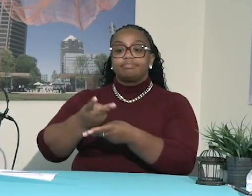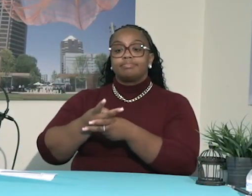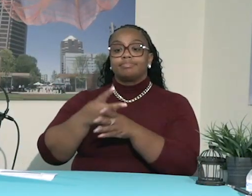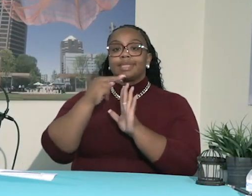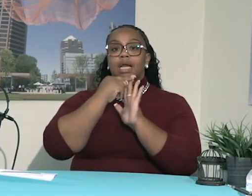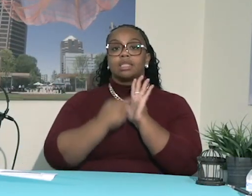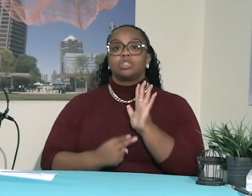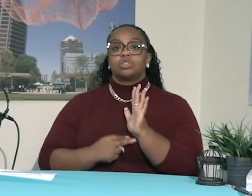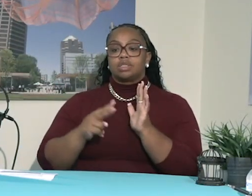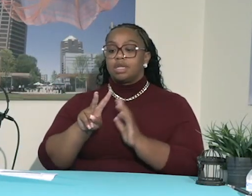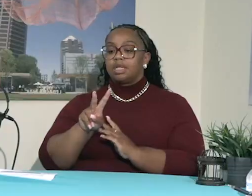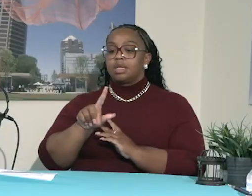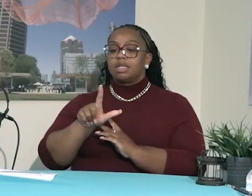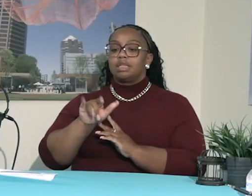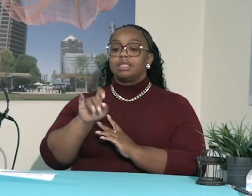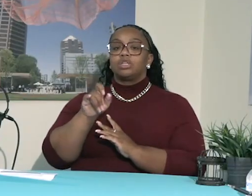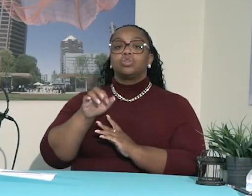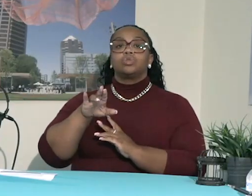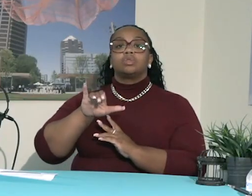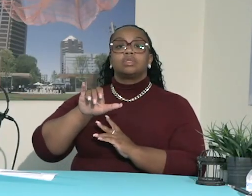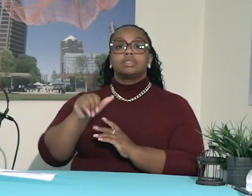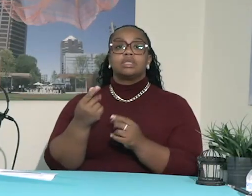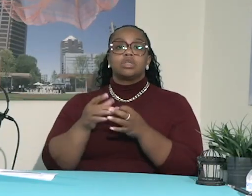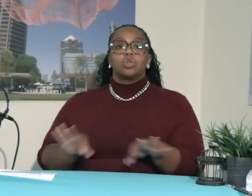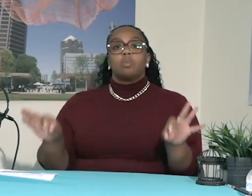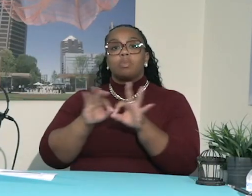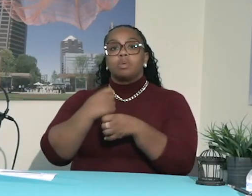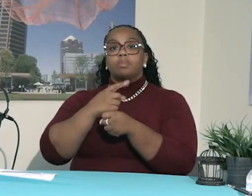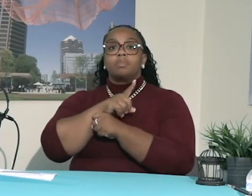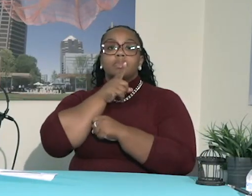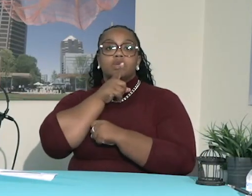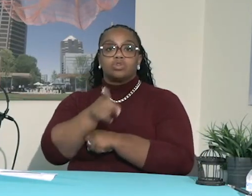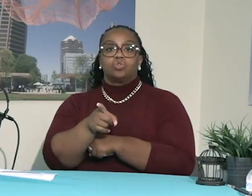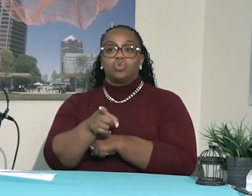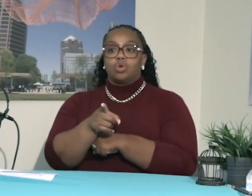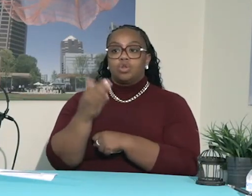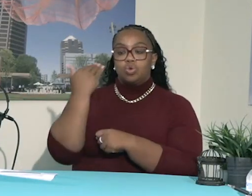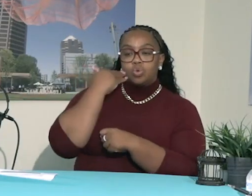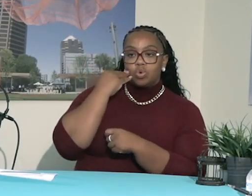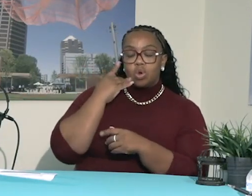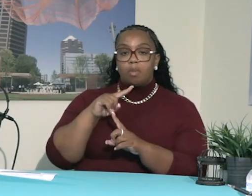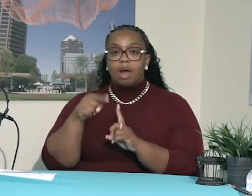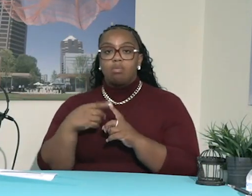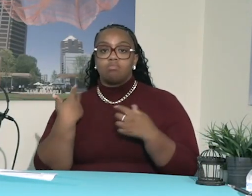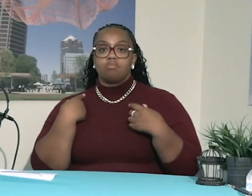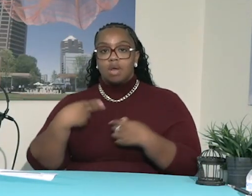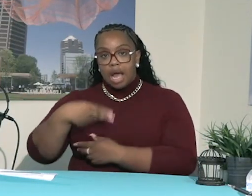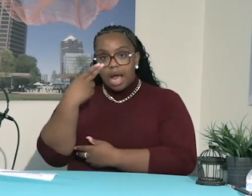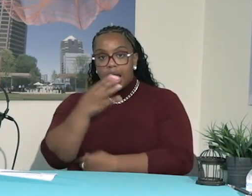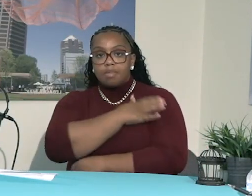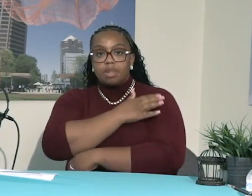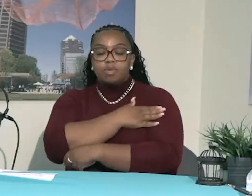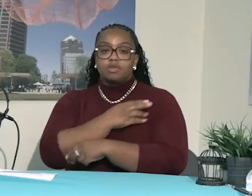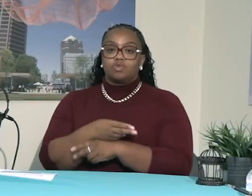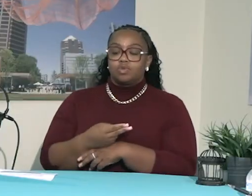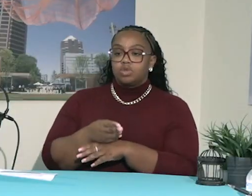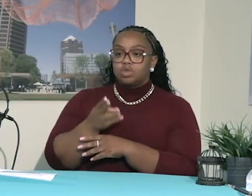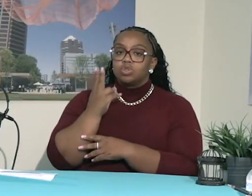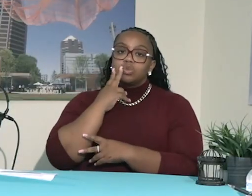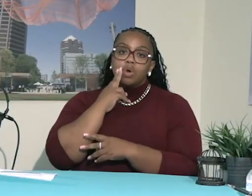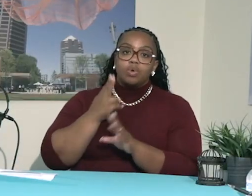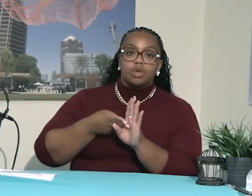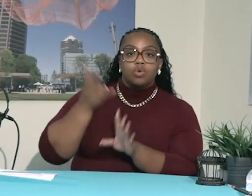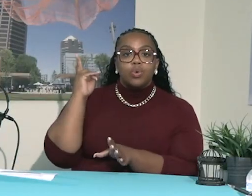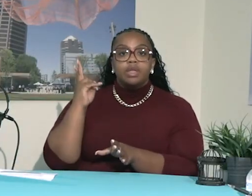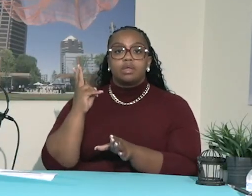maintaining your high blood pressure, blood sugar, quitting smoking and things like that. And then we plan on expanding throughout other departments